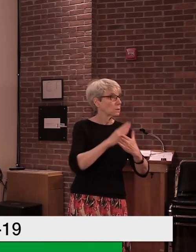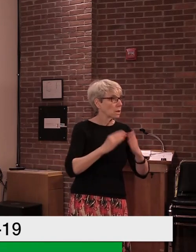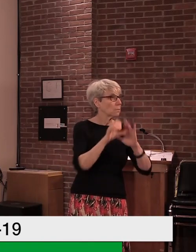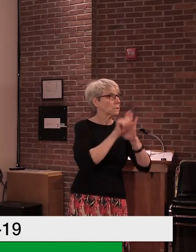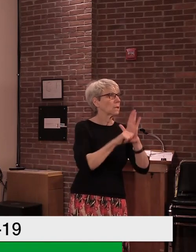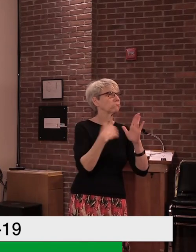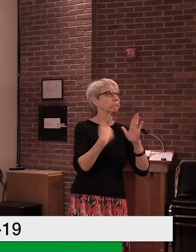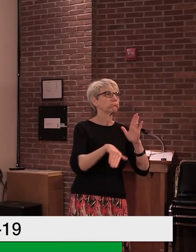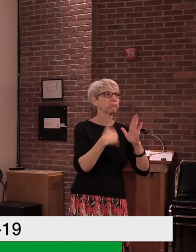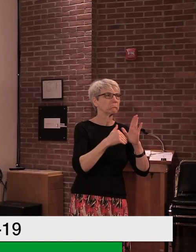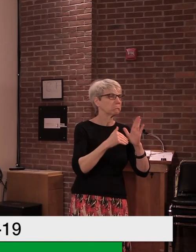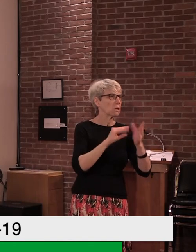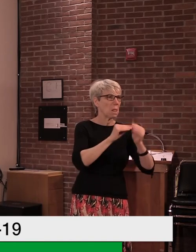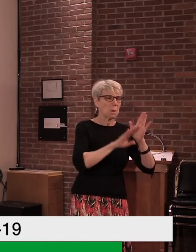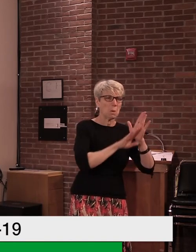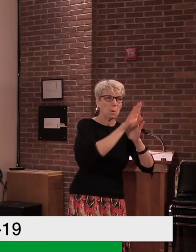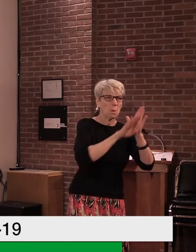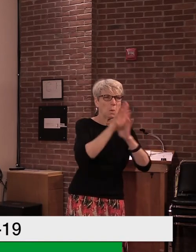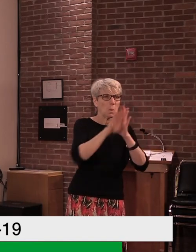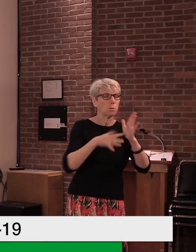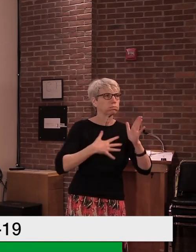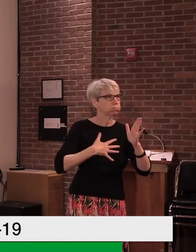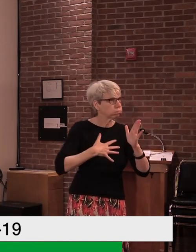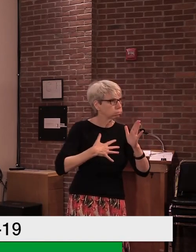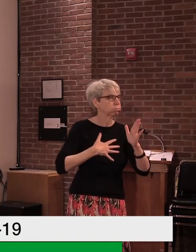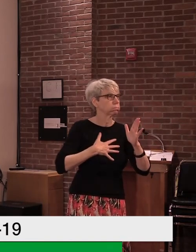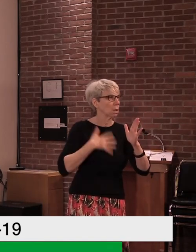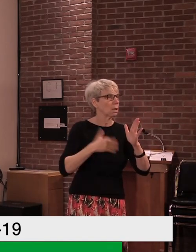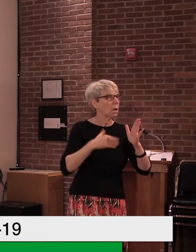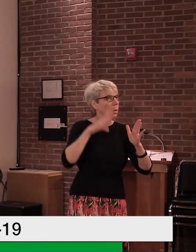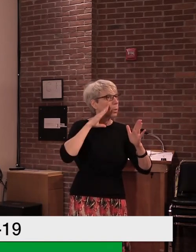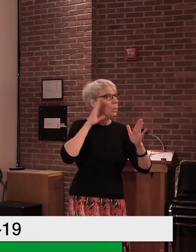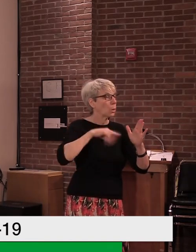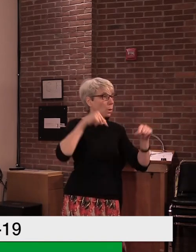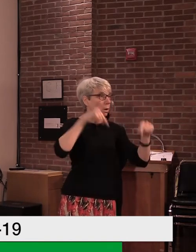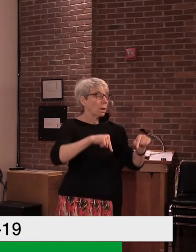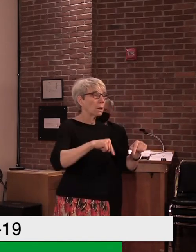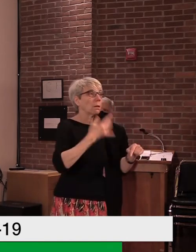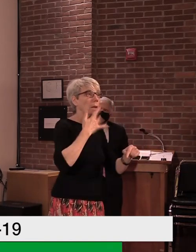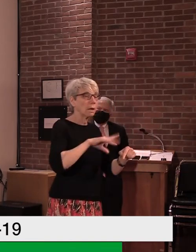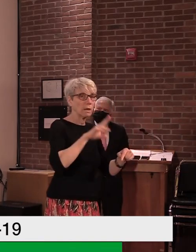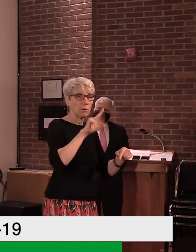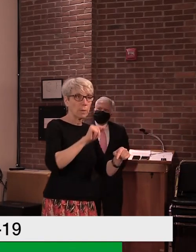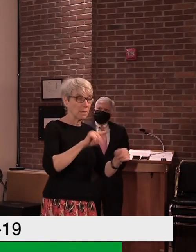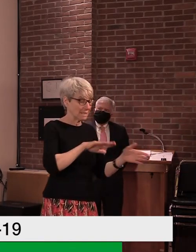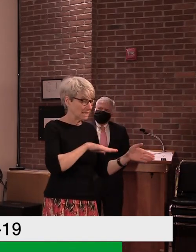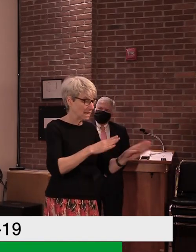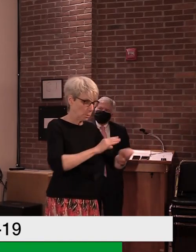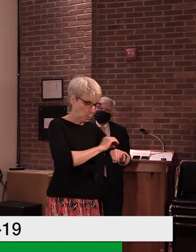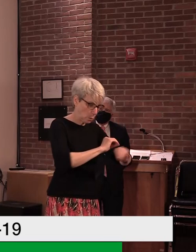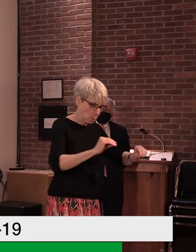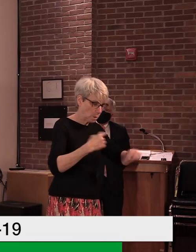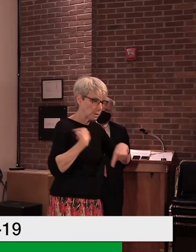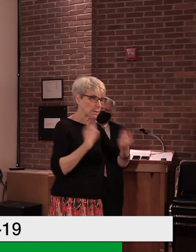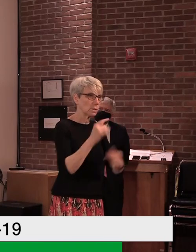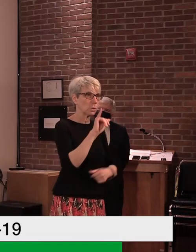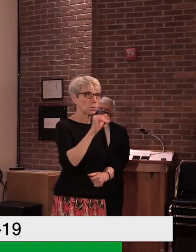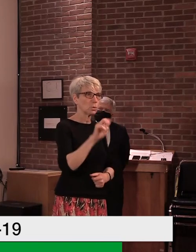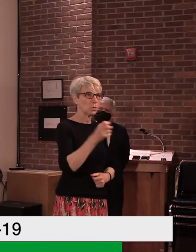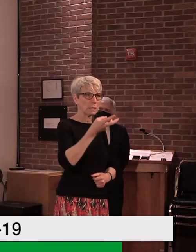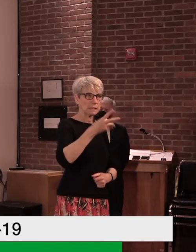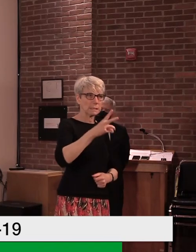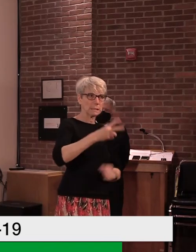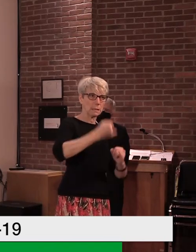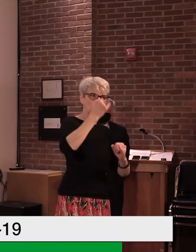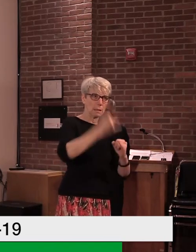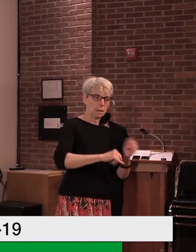time. Because our triad of no deaths since June 16th, lowest number of new